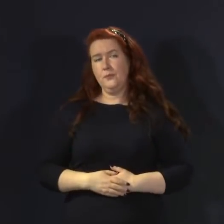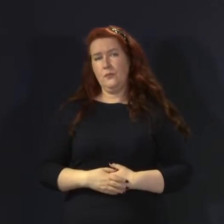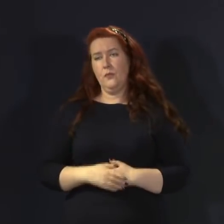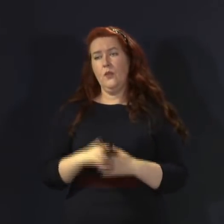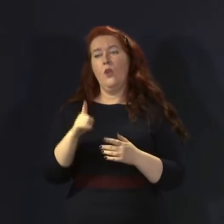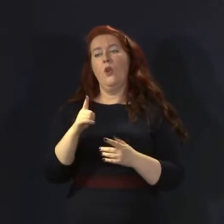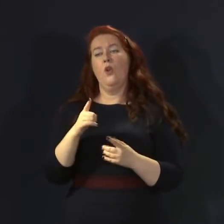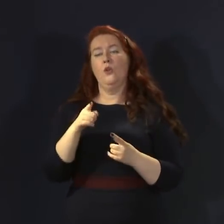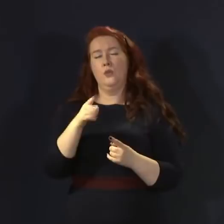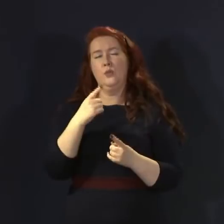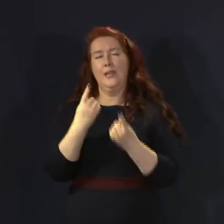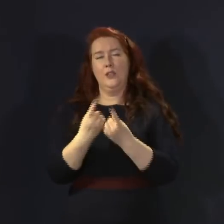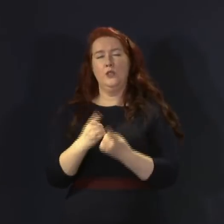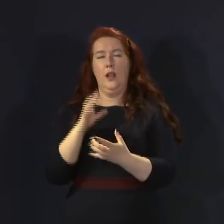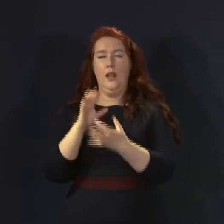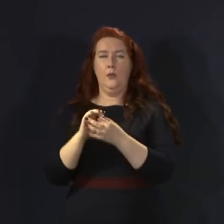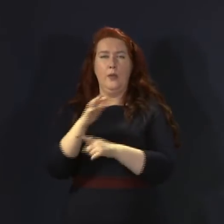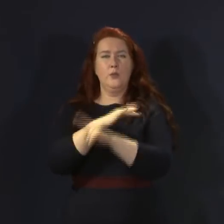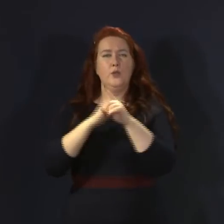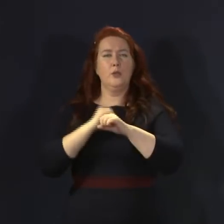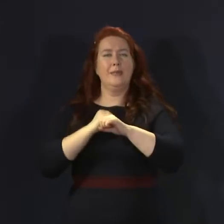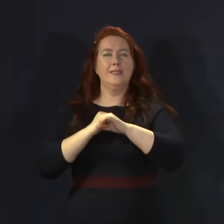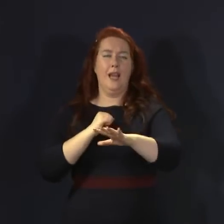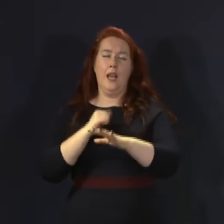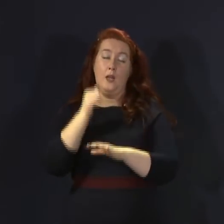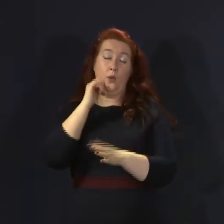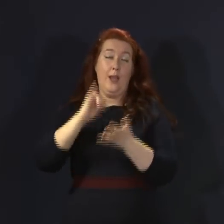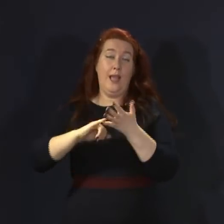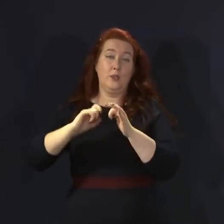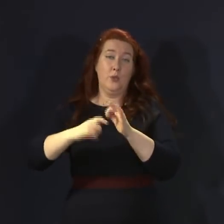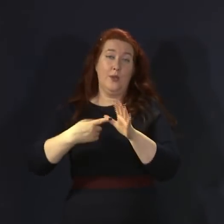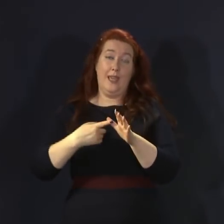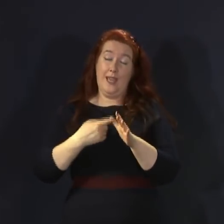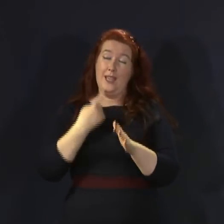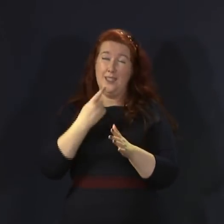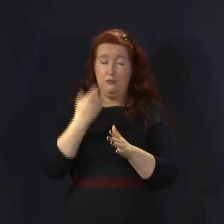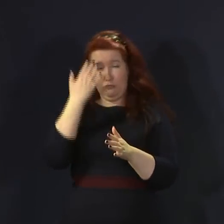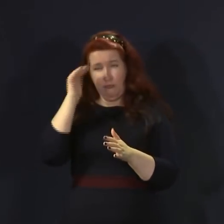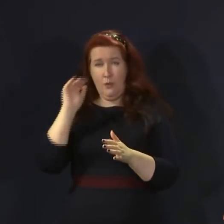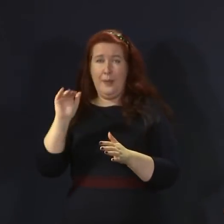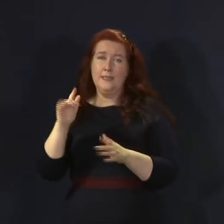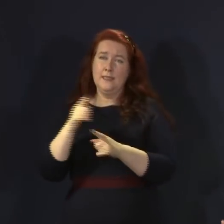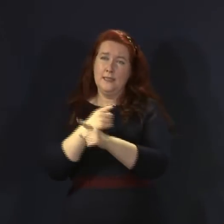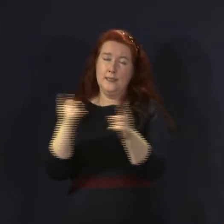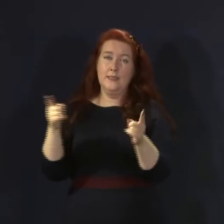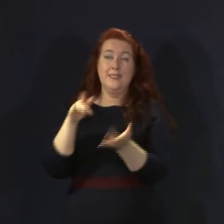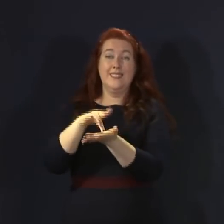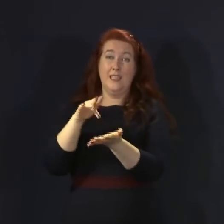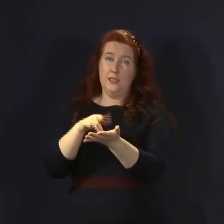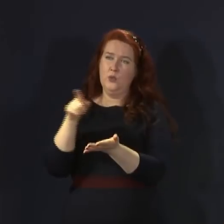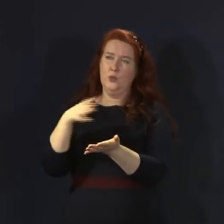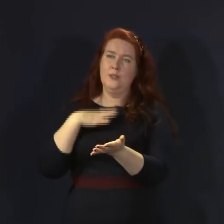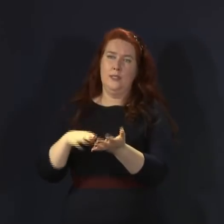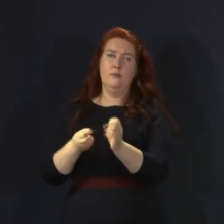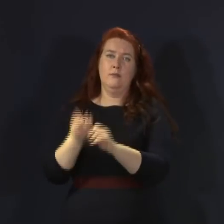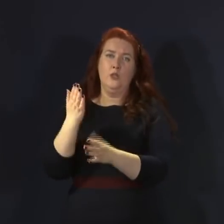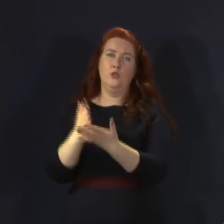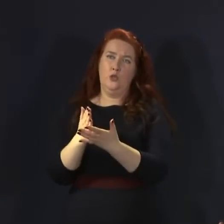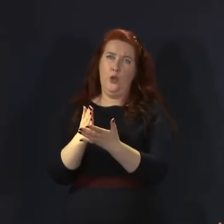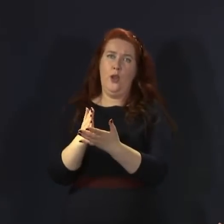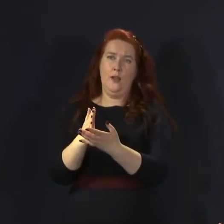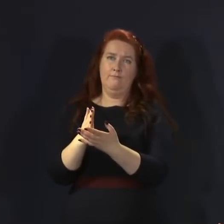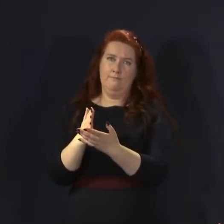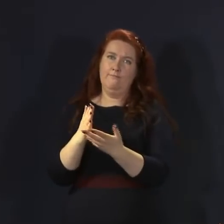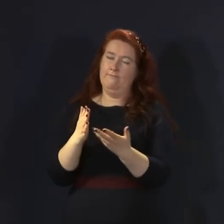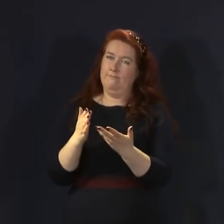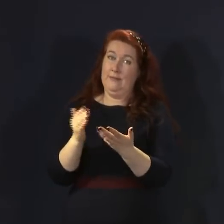issue of social media, the SQA, I know, has issued an urgent communication reminding centres about the need to take steps to ensure the